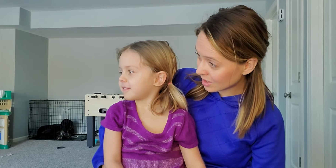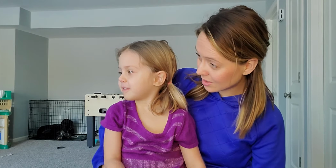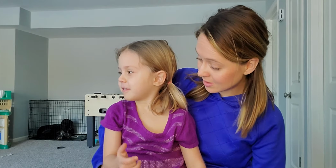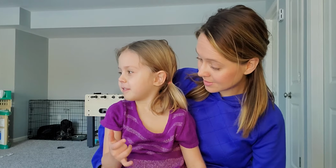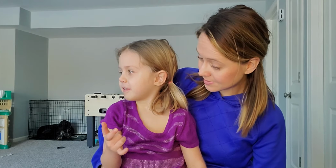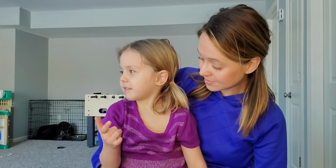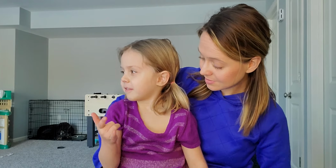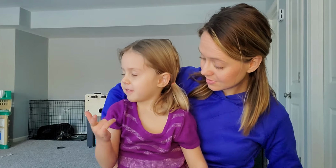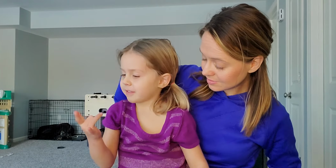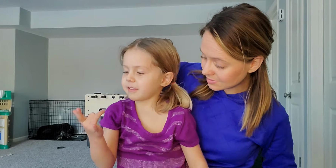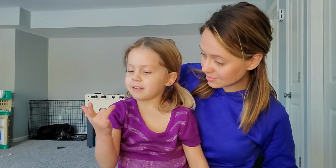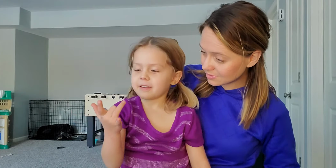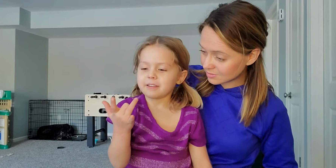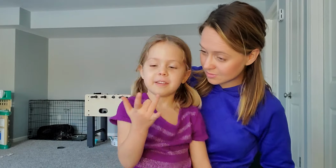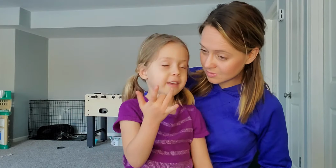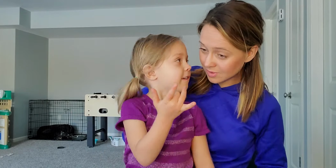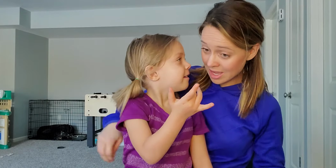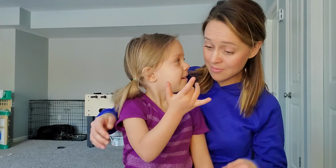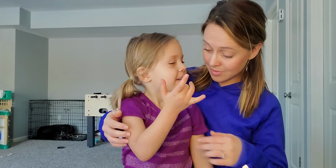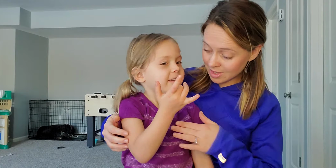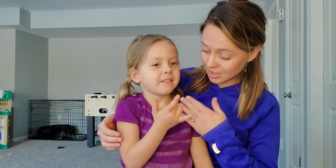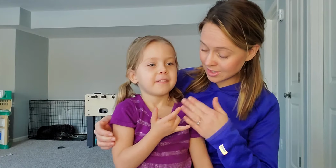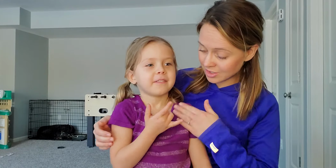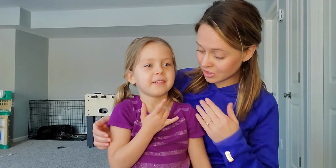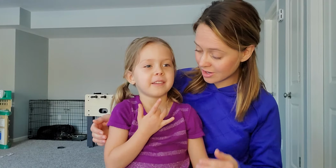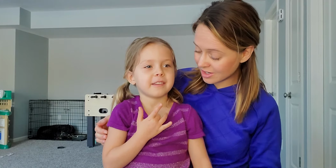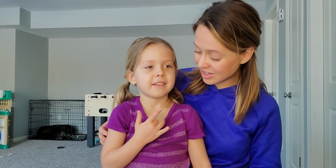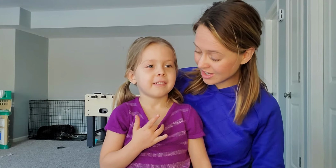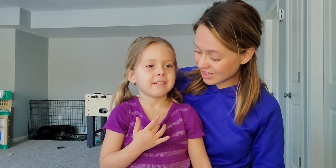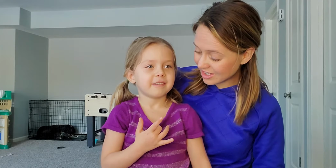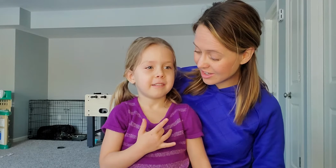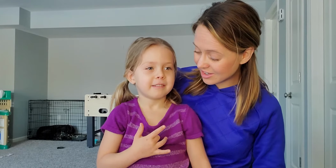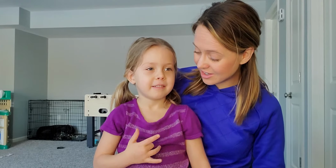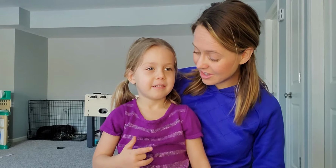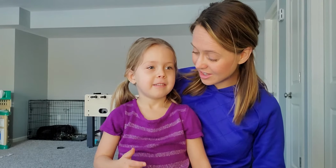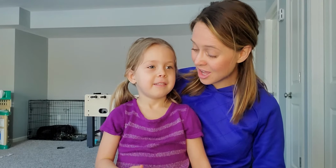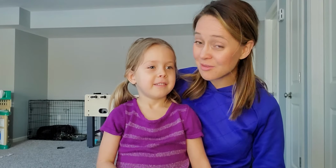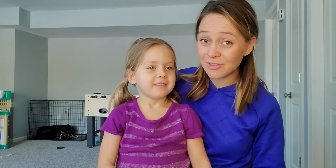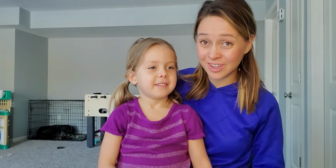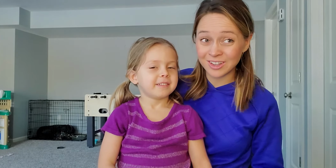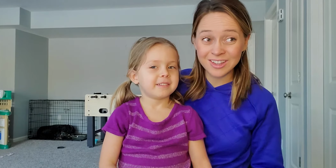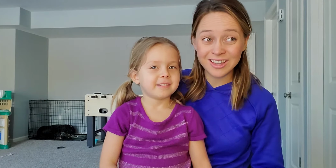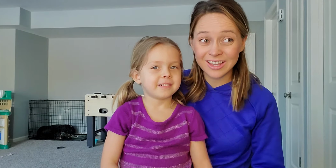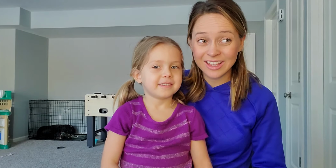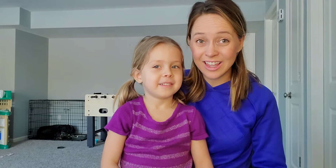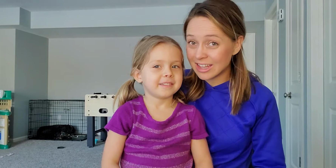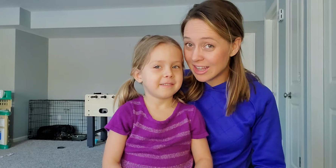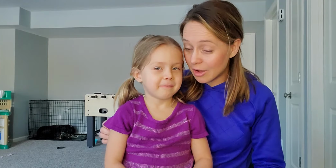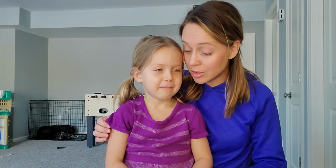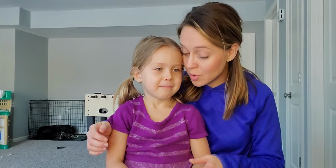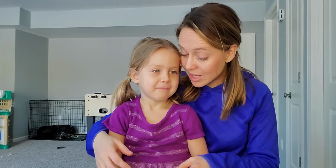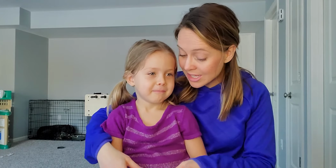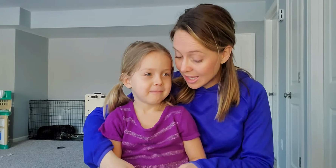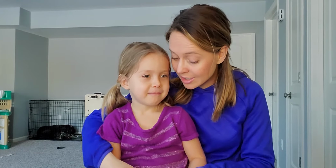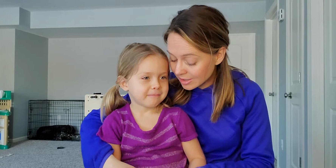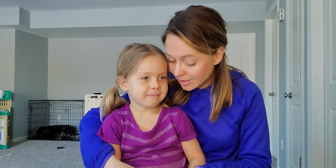go. Touch. Yep. No, stick it out. Your hand. Yep, feel. Yeah, do it excited.